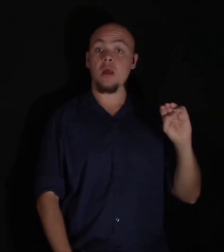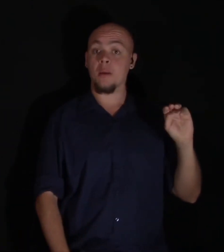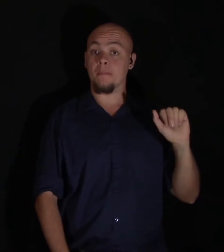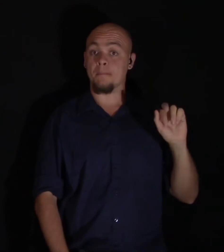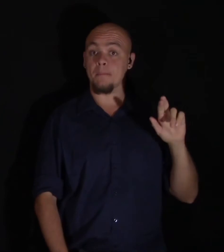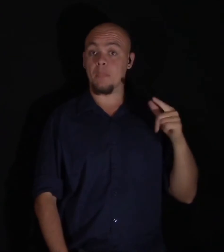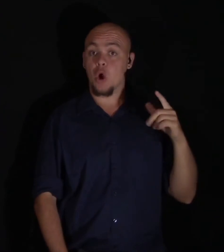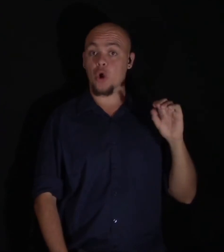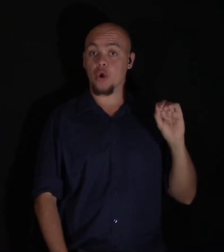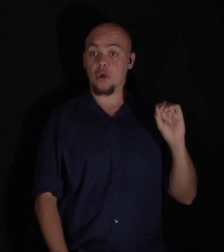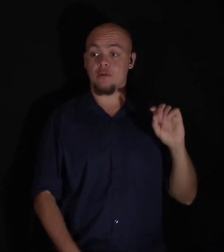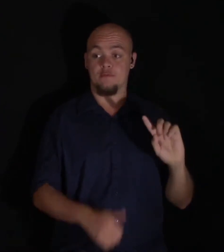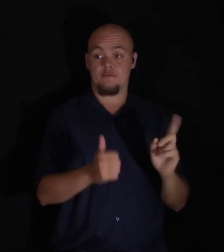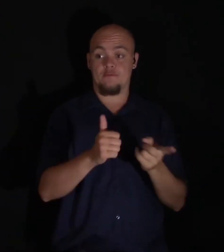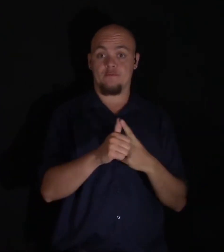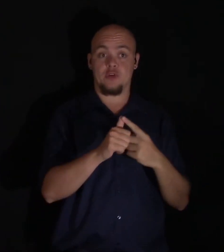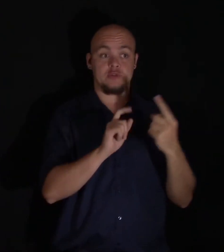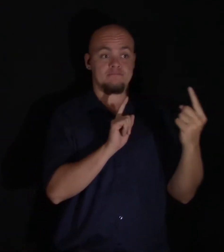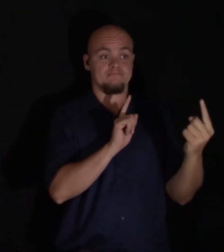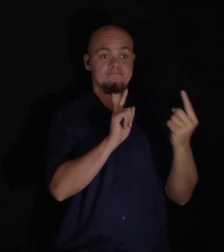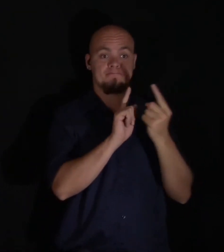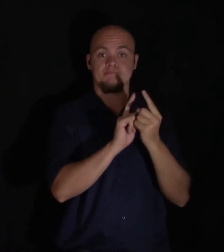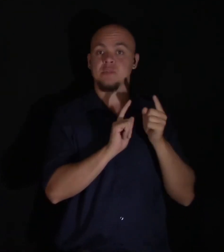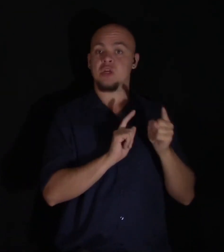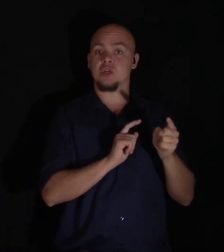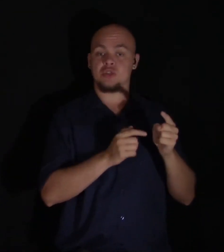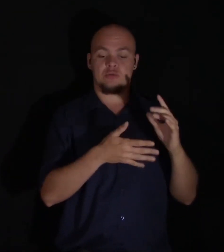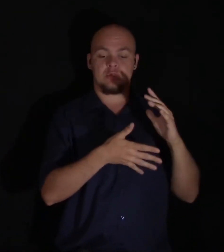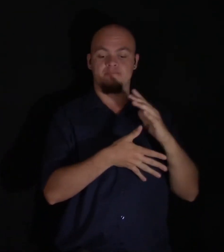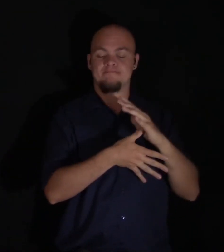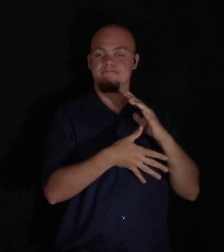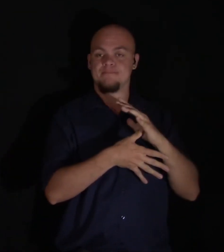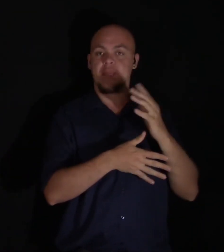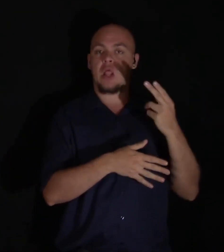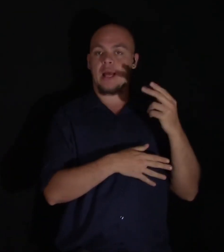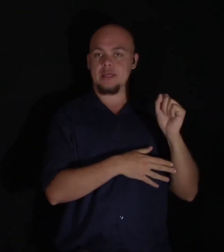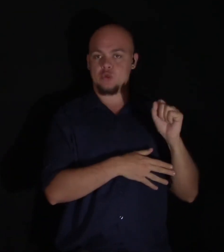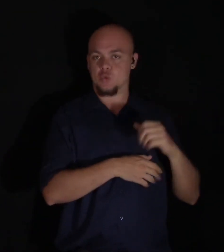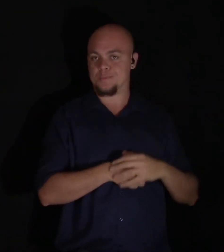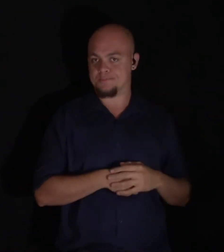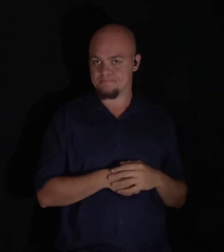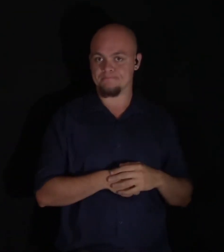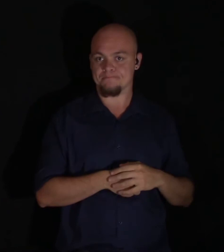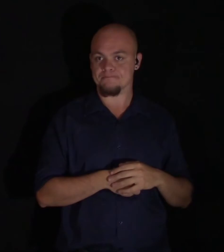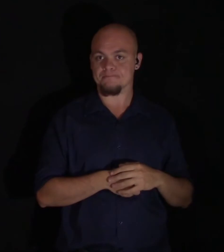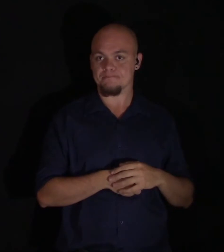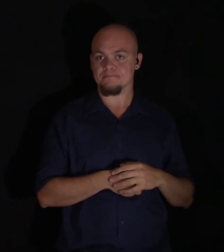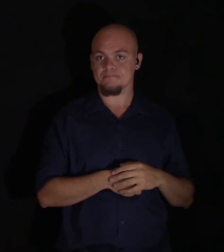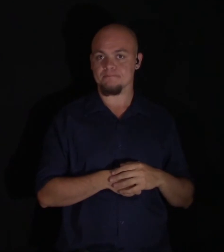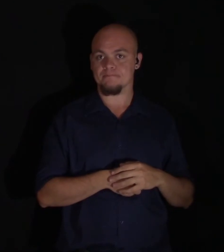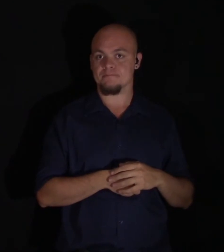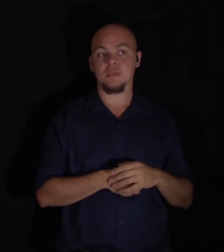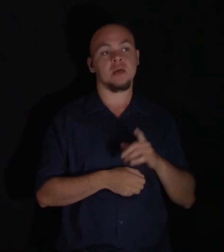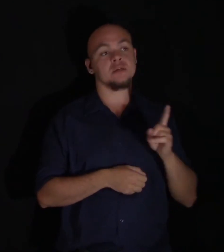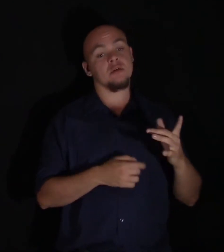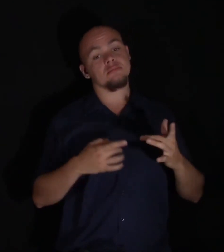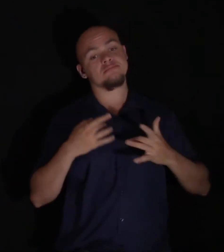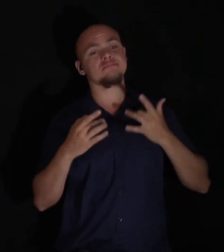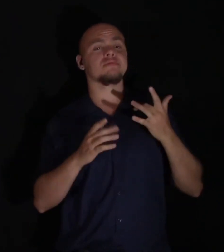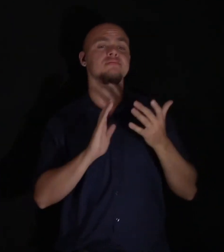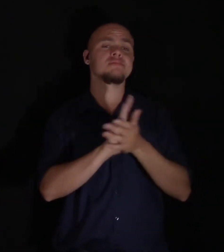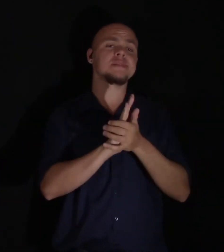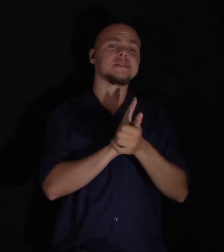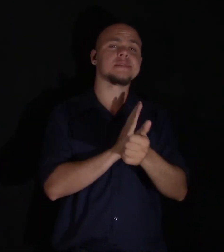Margot first came to see me when she was a senior in high school. She was full of energy and